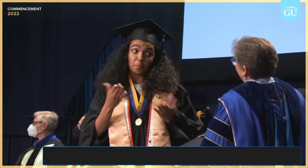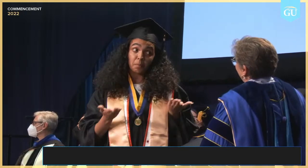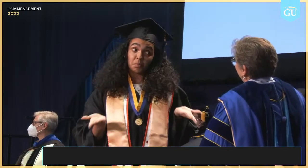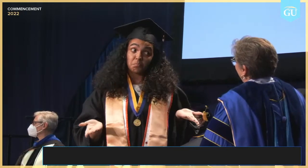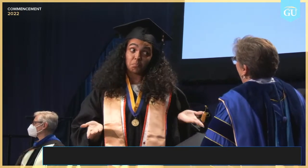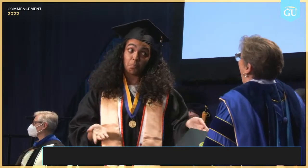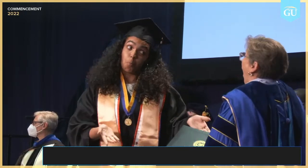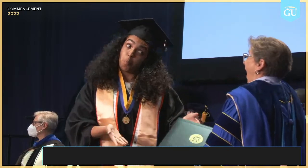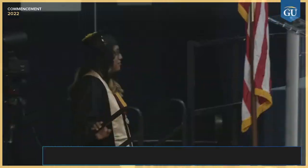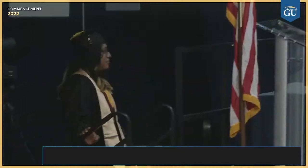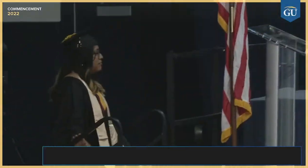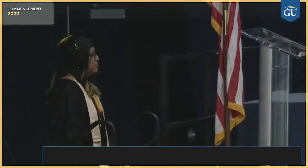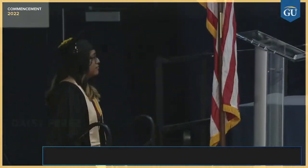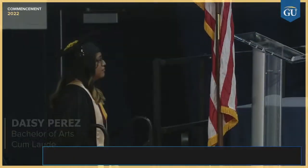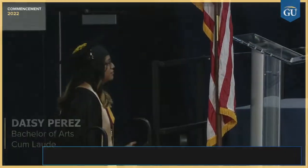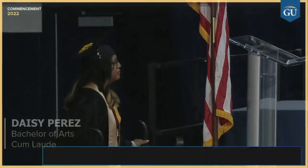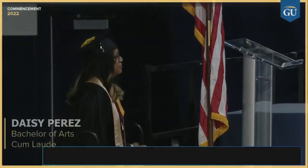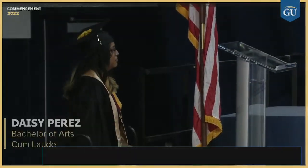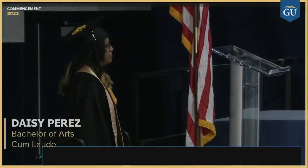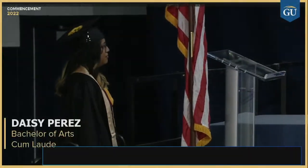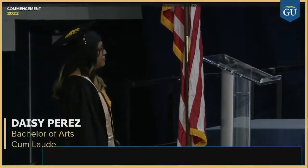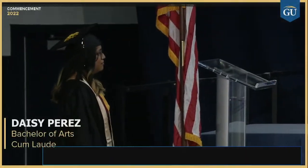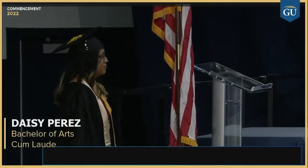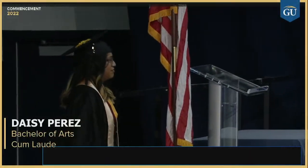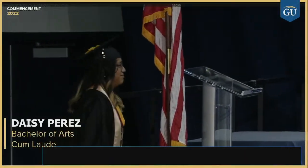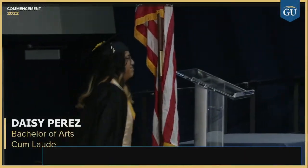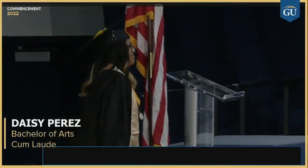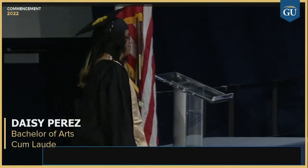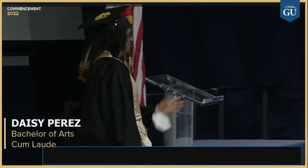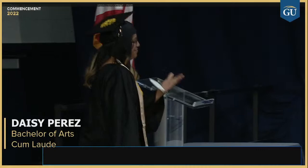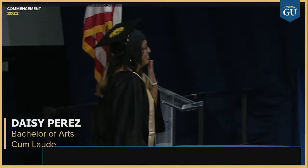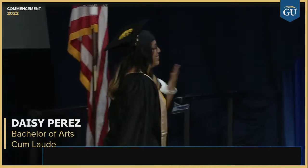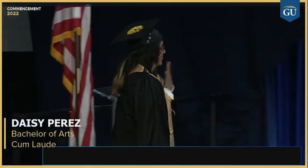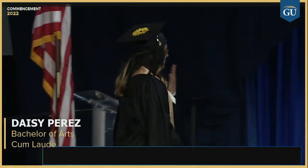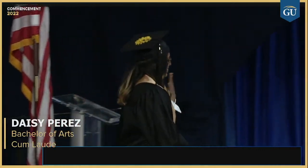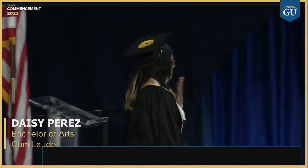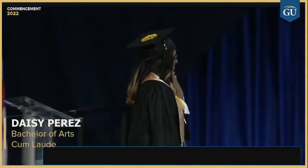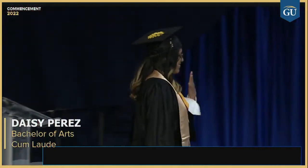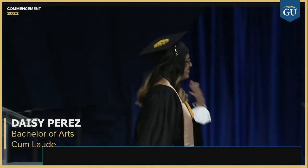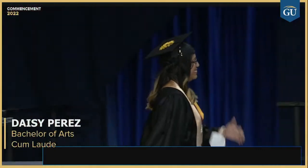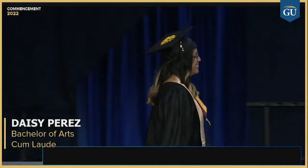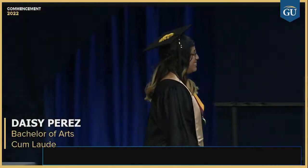Daisy Perez, Bachelor of Arts, cum laude.